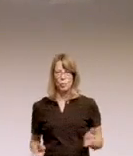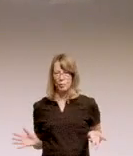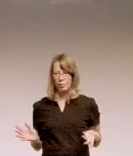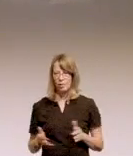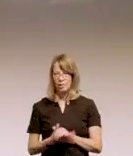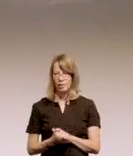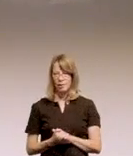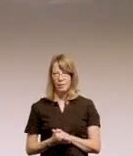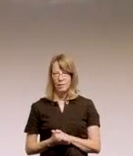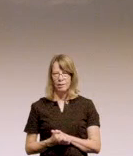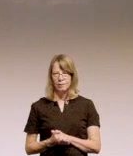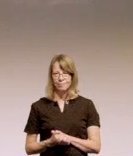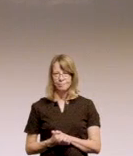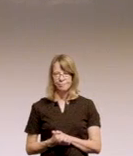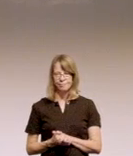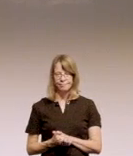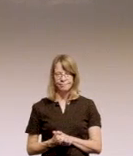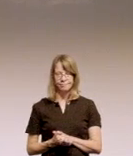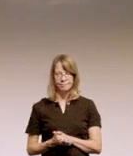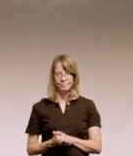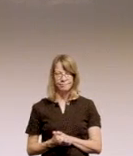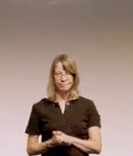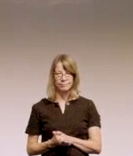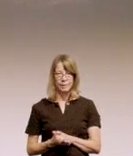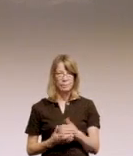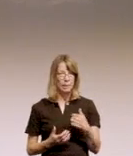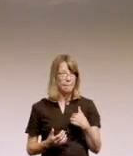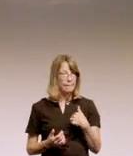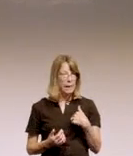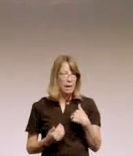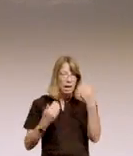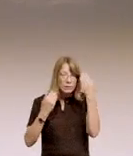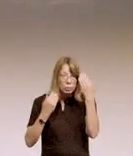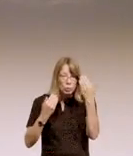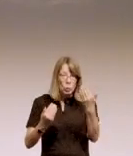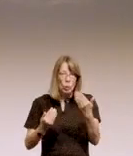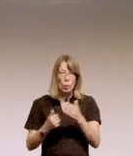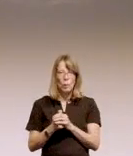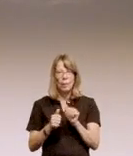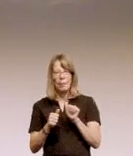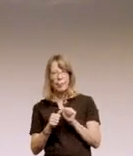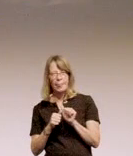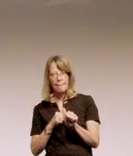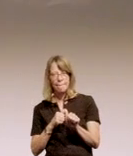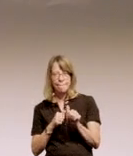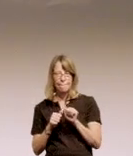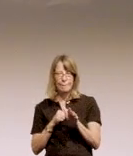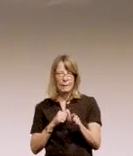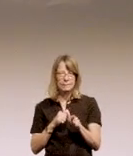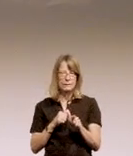I know that the last stop on my trip would be the most evident example of this possible.